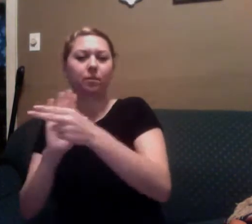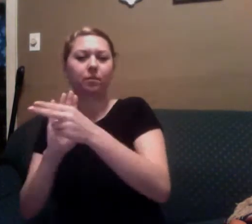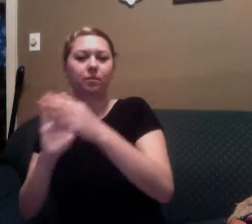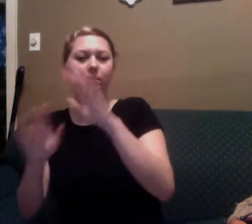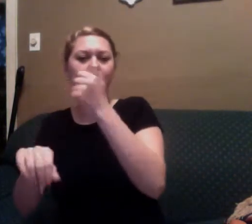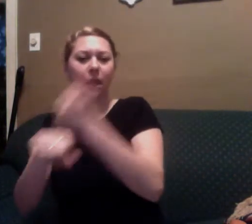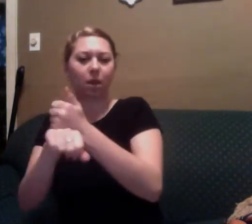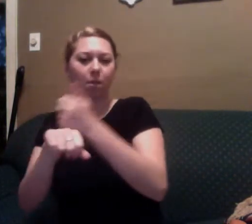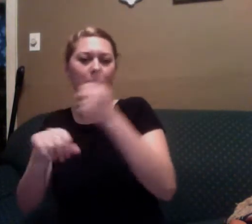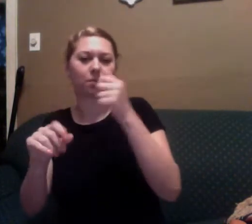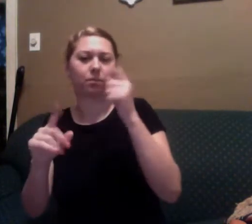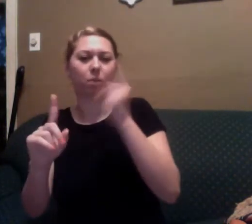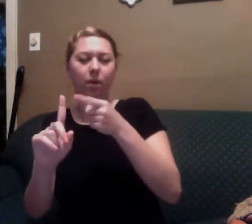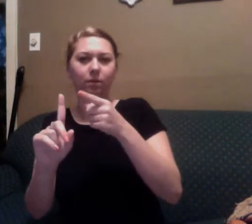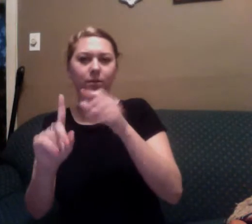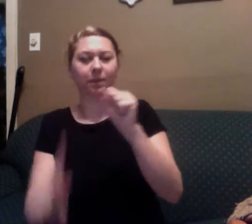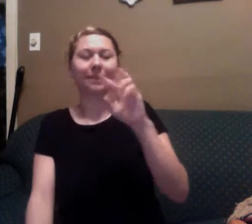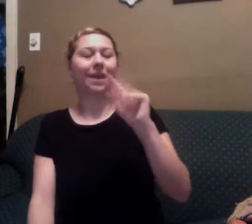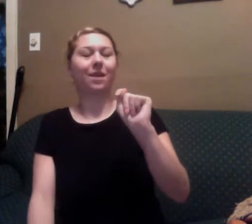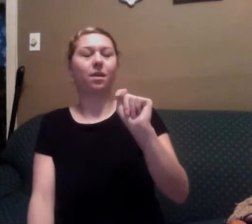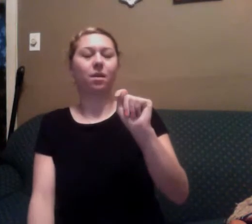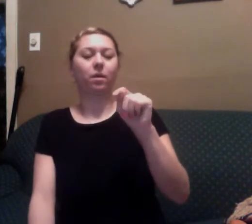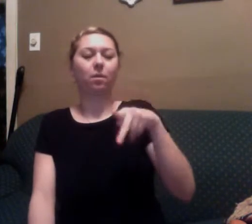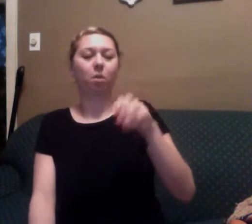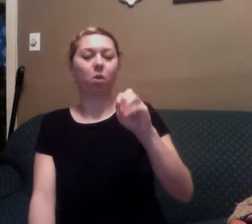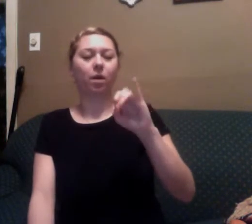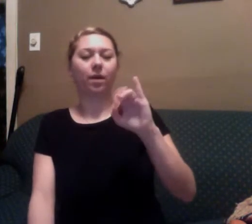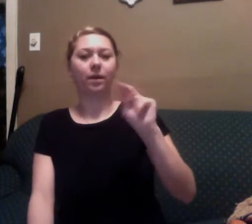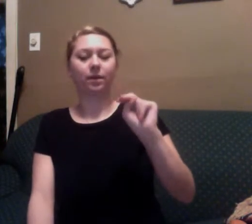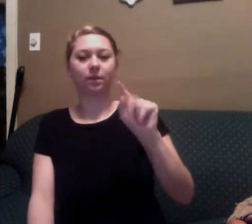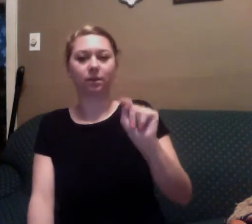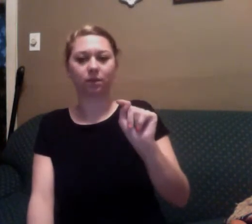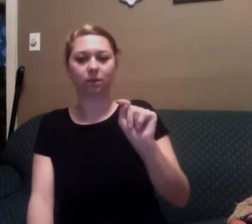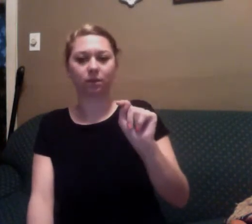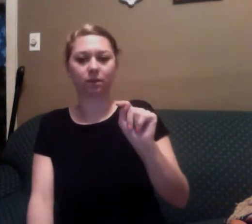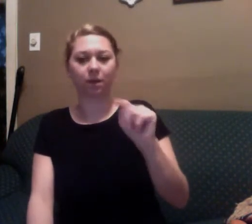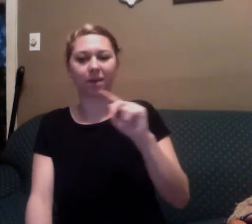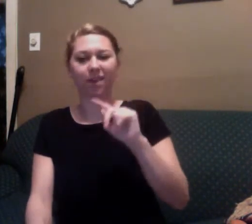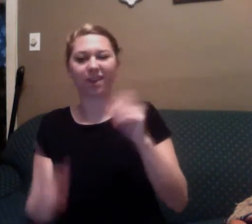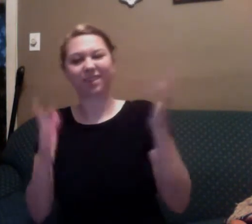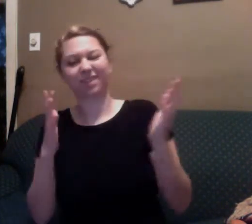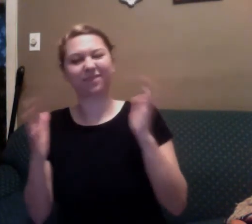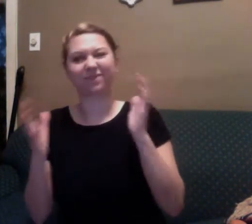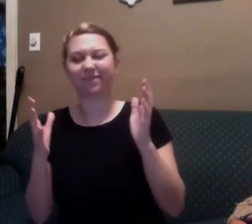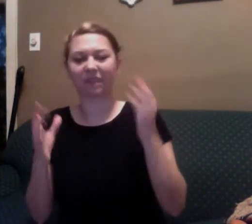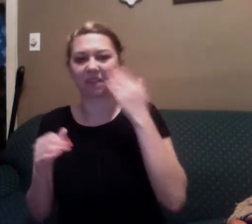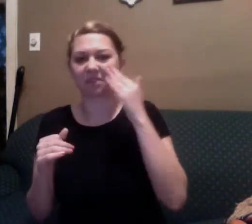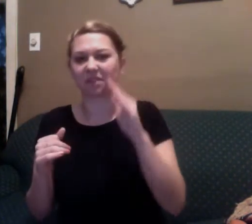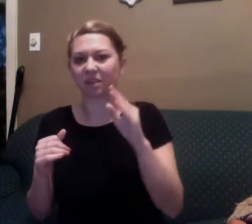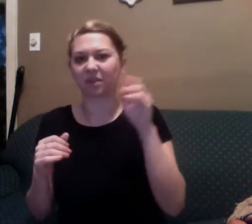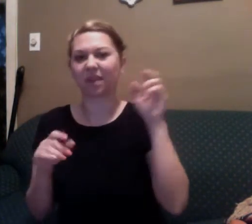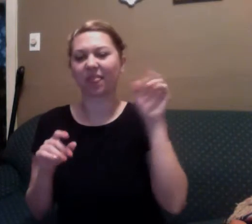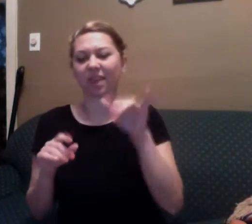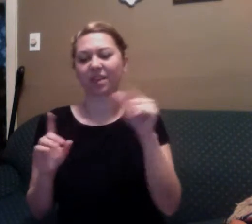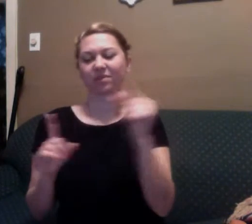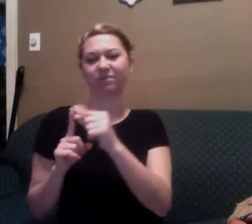pounds. You can use lifestyle choices to move your weight up and down within that range, but it's much, much harder to